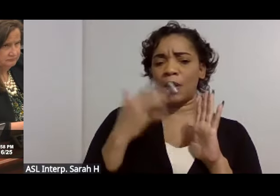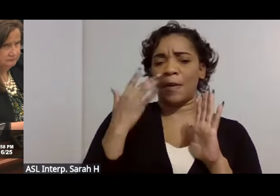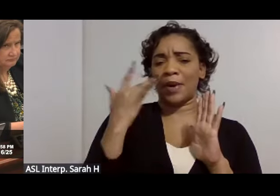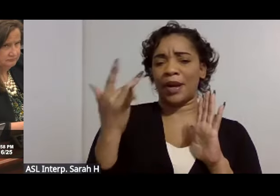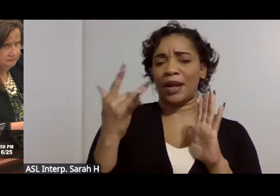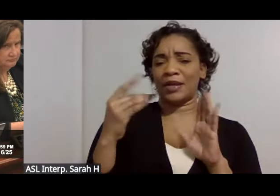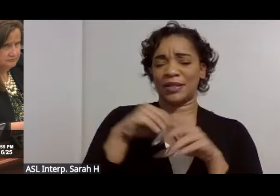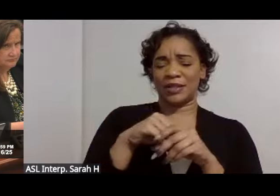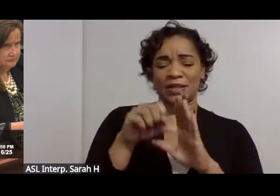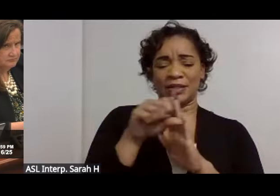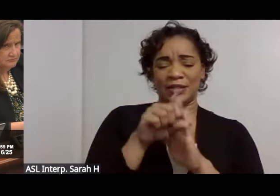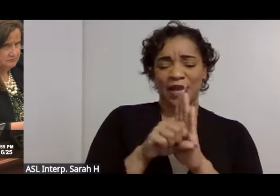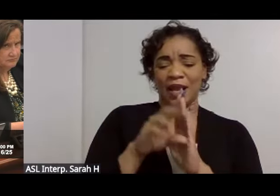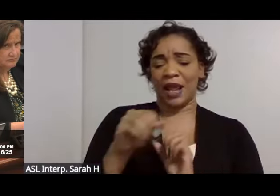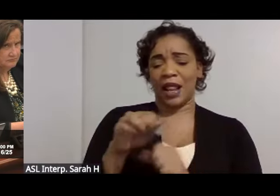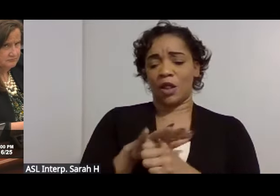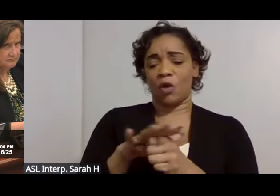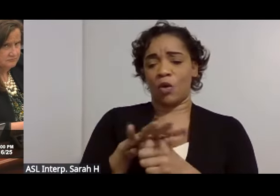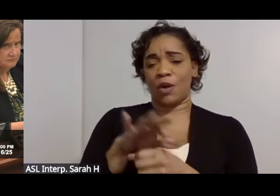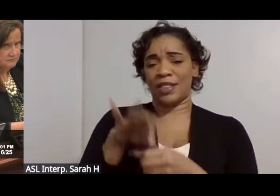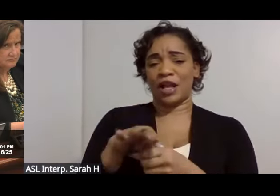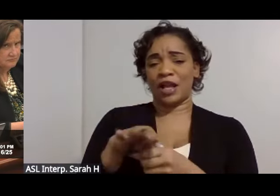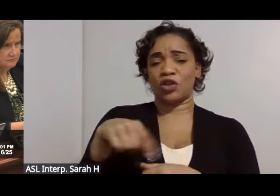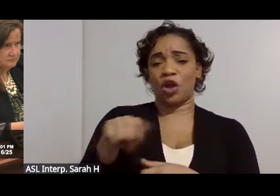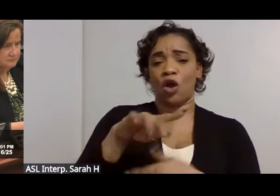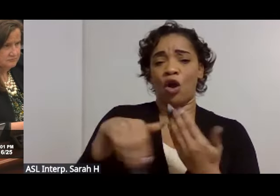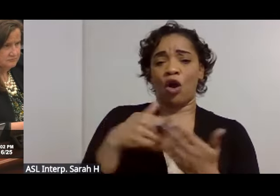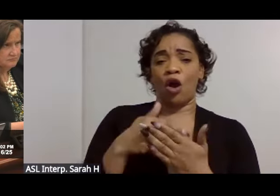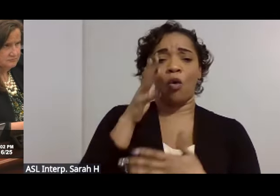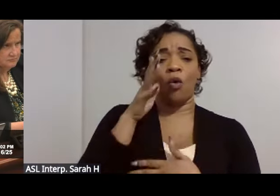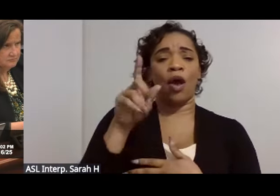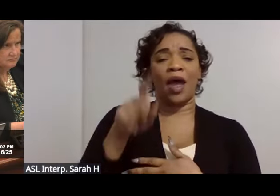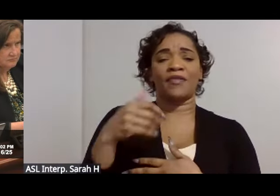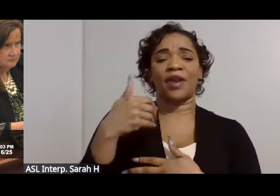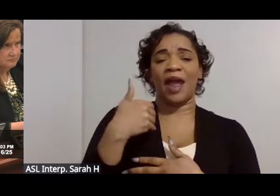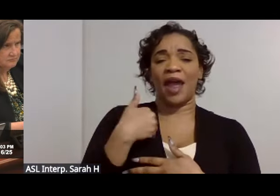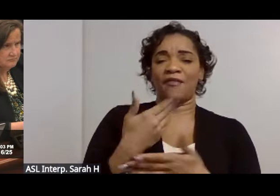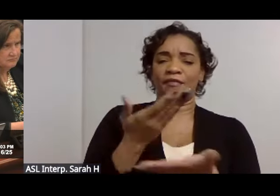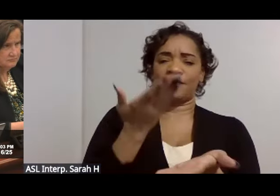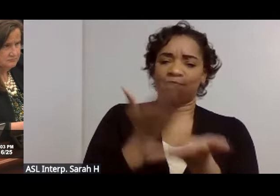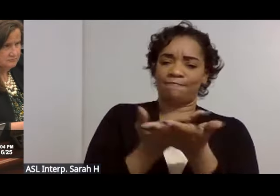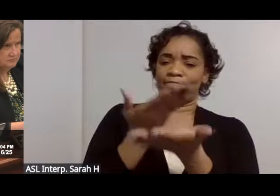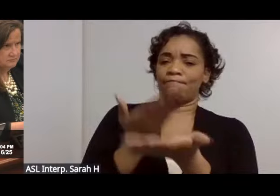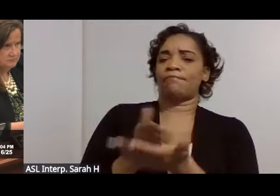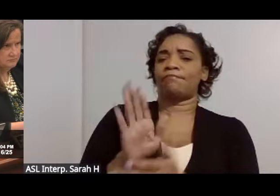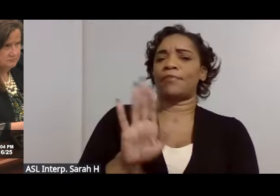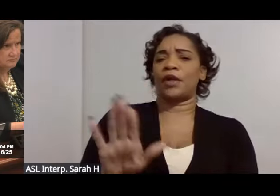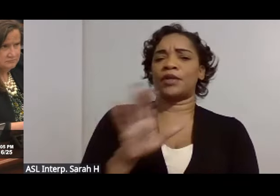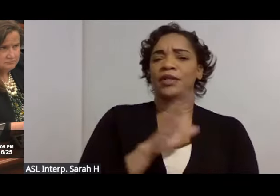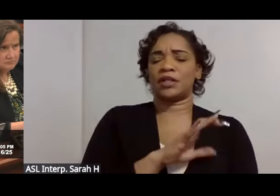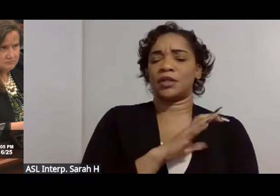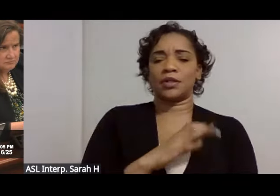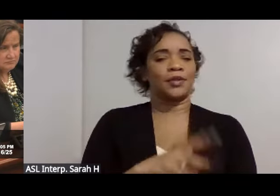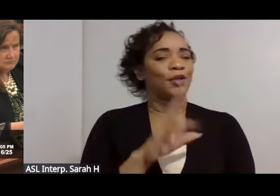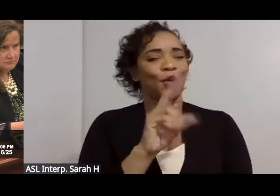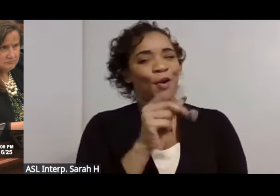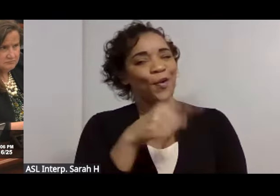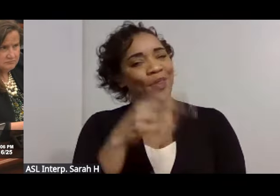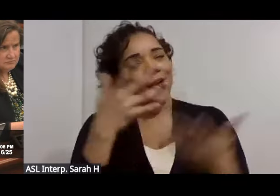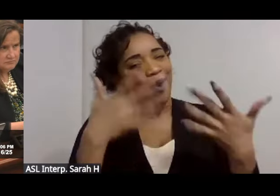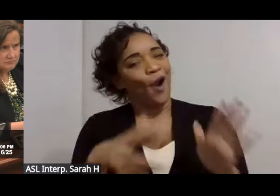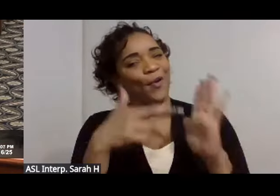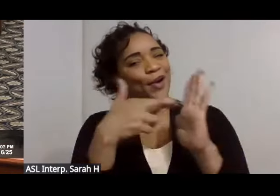and local elections, they're all going to have verified citizenship. No, they're Okay. already registered. And so the